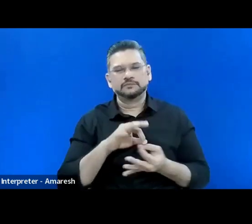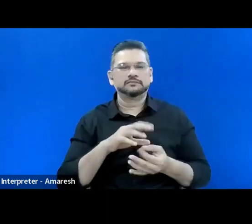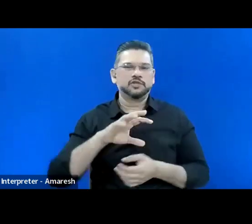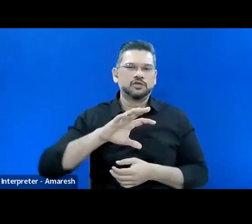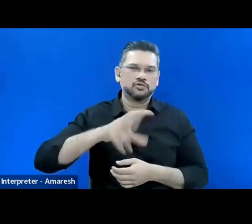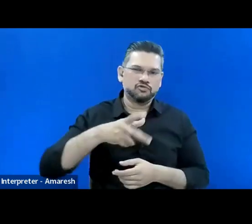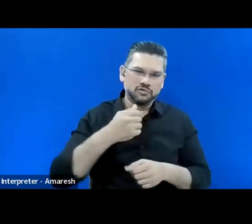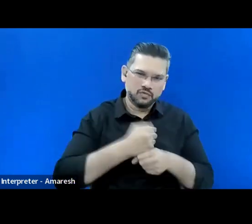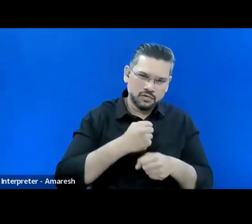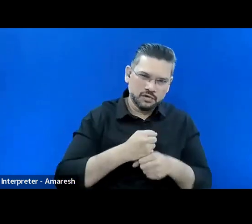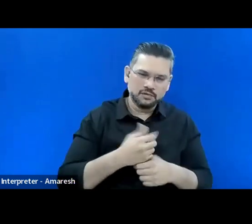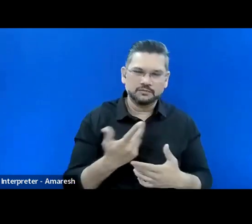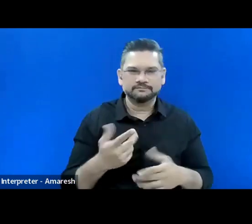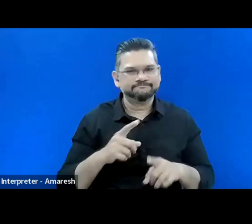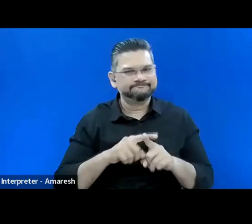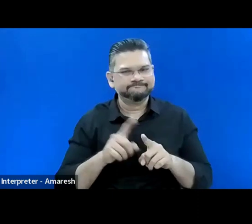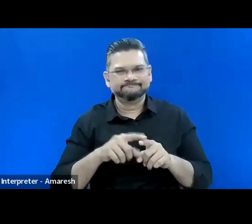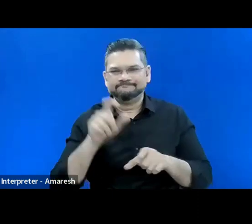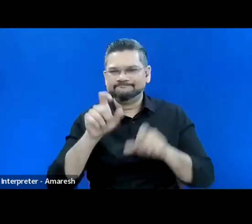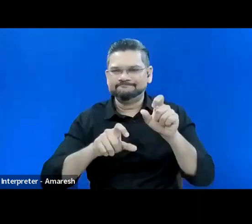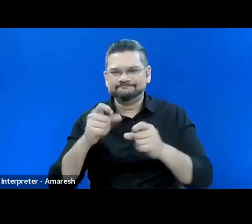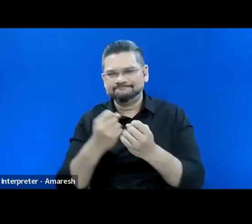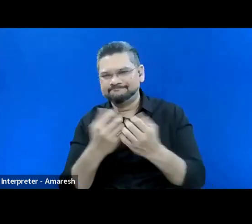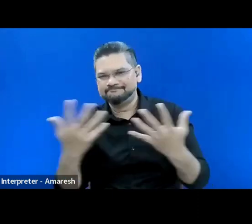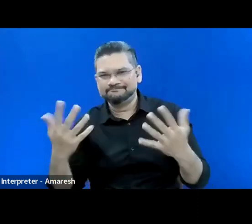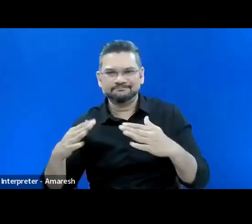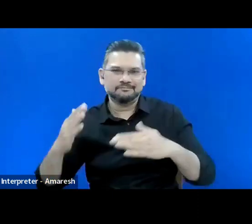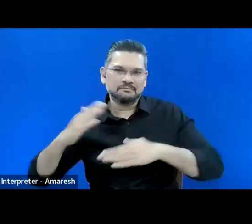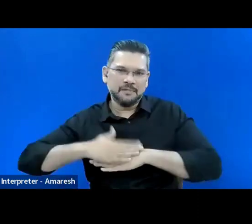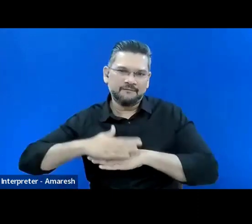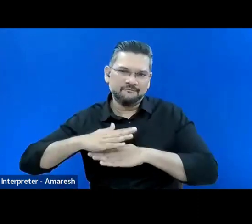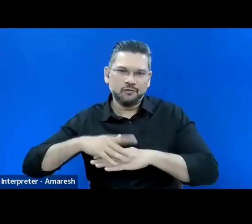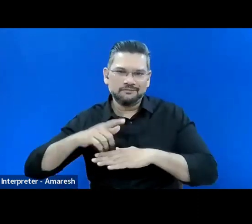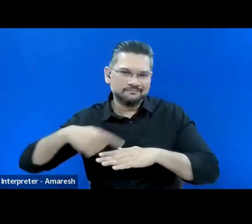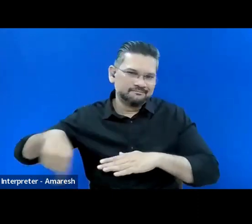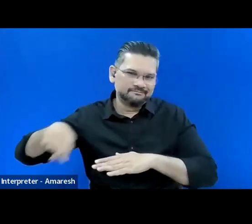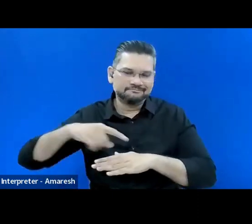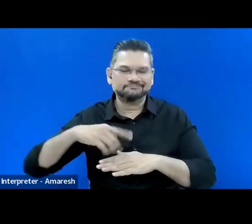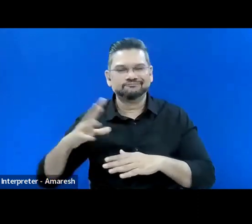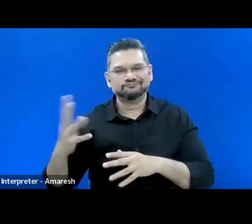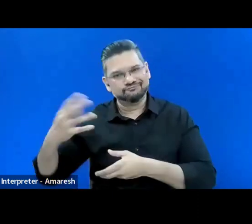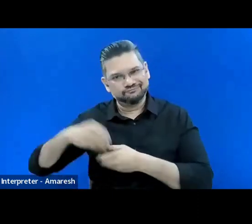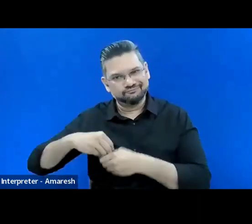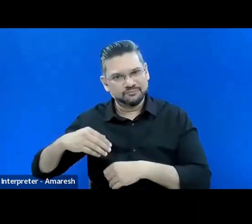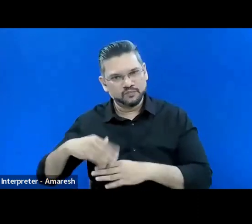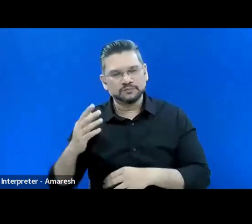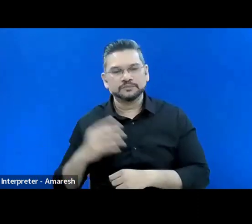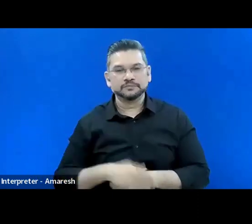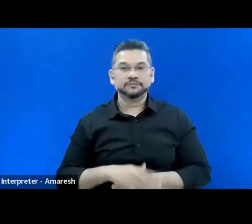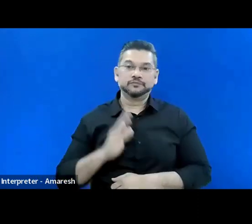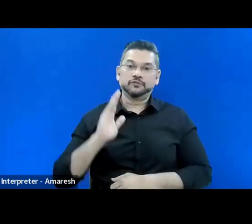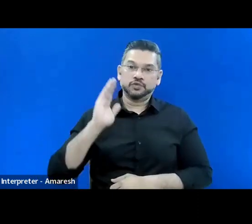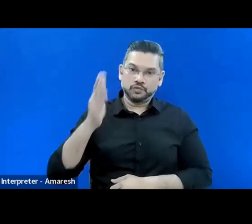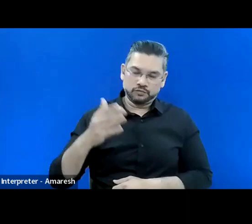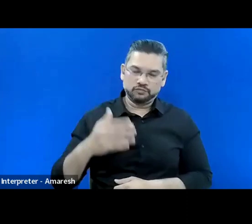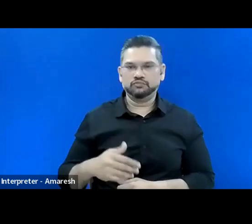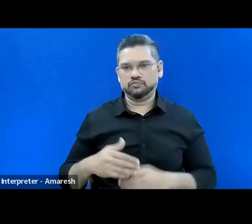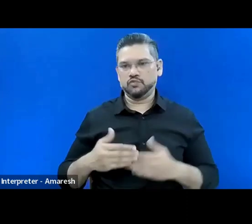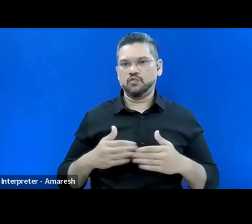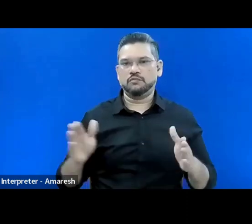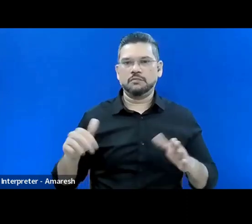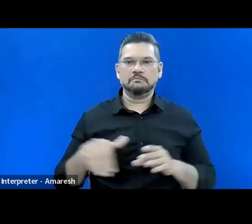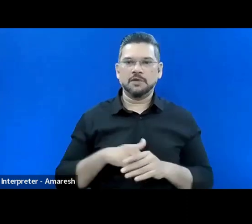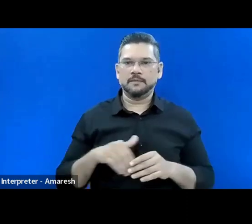and multi-stakeholder platforms. We will also open a call for memberships for being part of